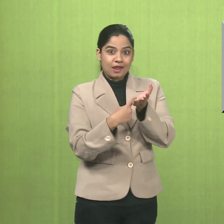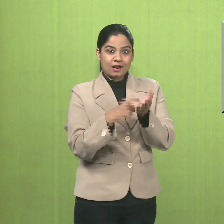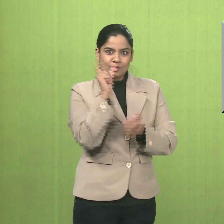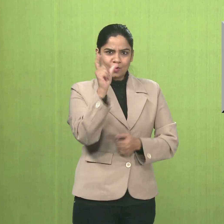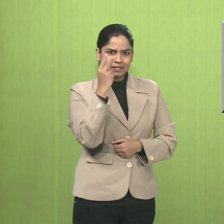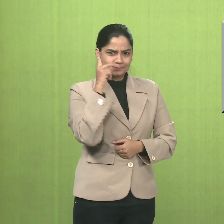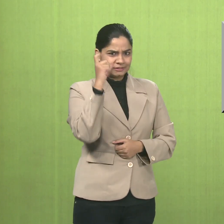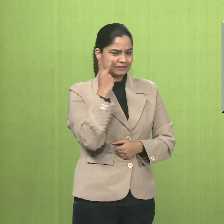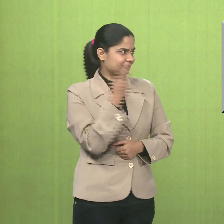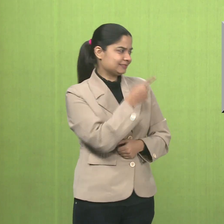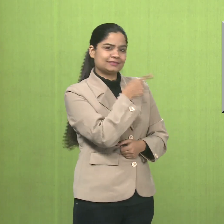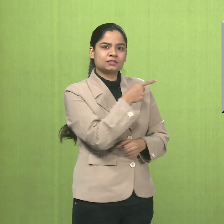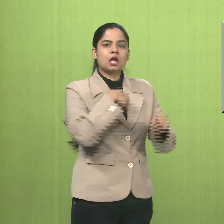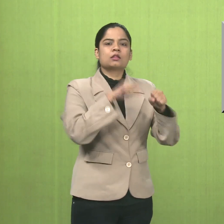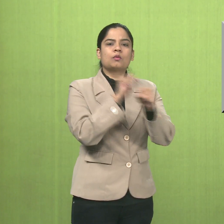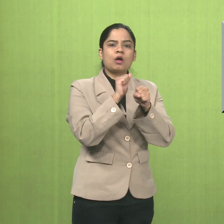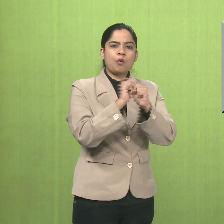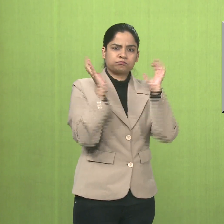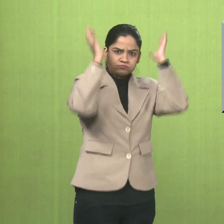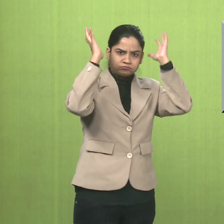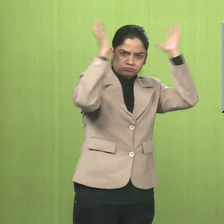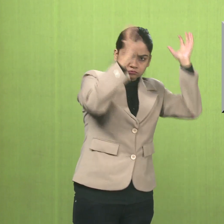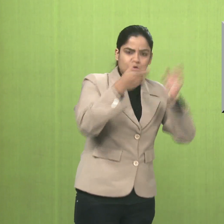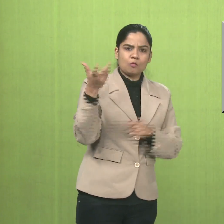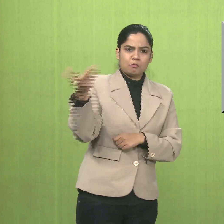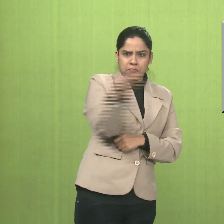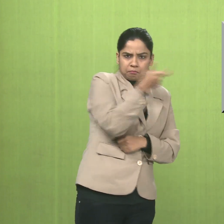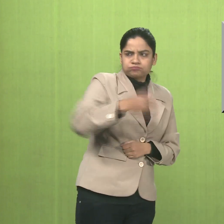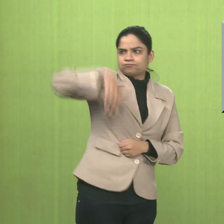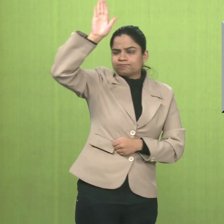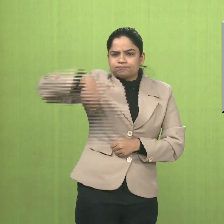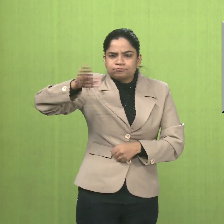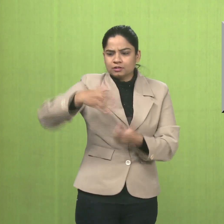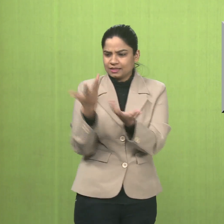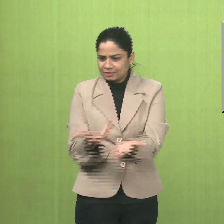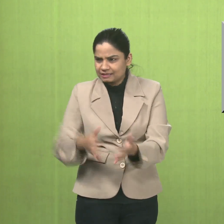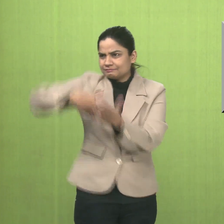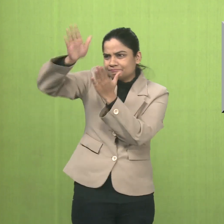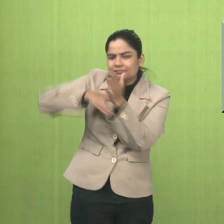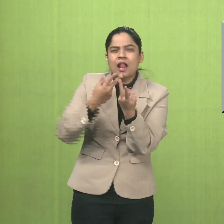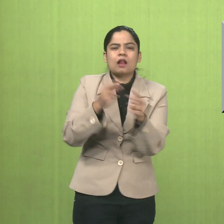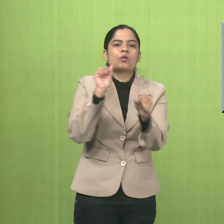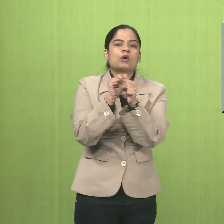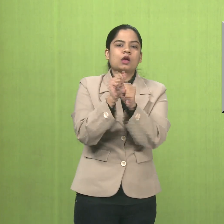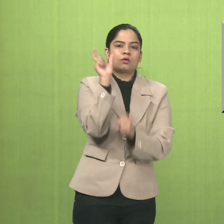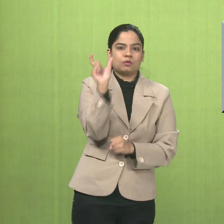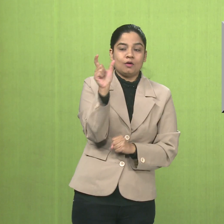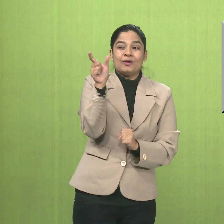Labor, to work, especially physical work. Different people are doing different jobs, as you can see from the picture. That's called